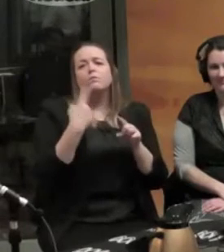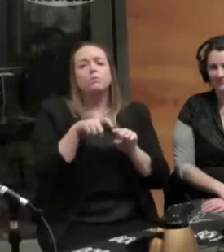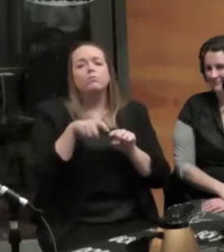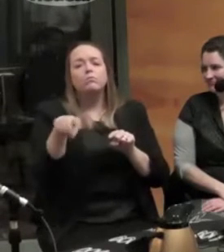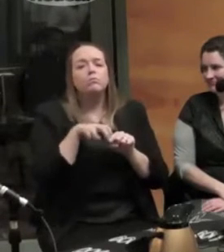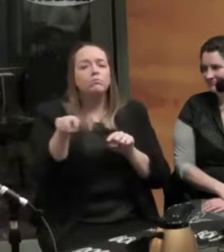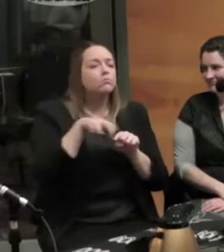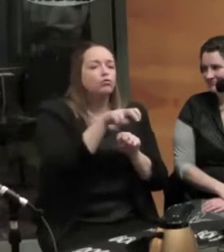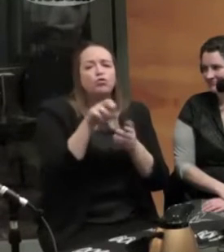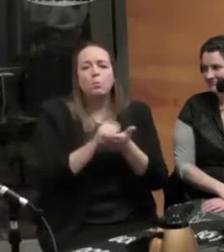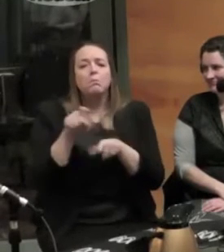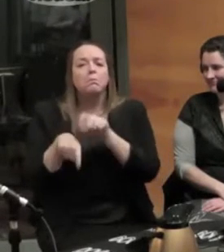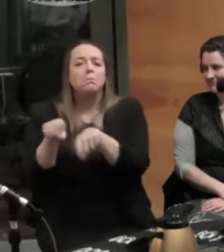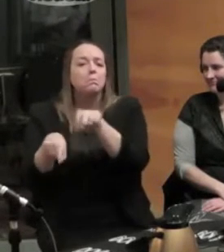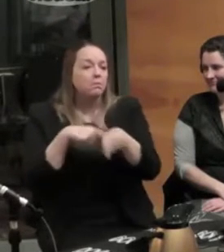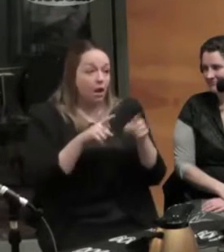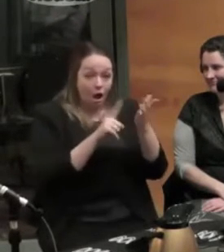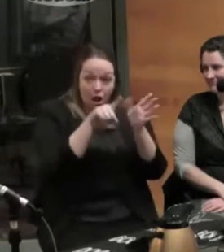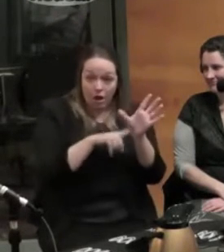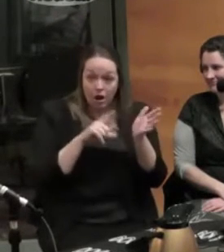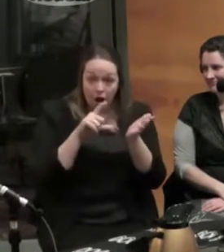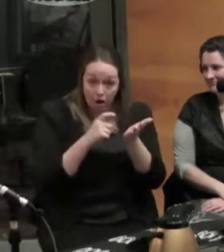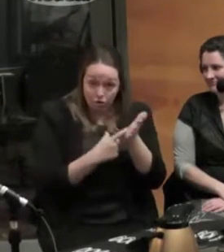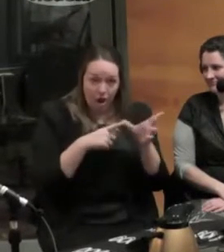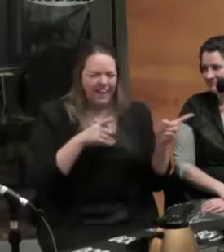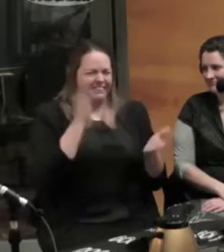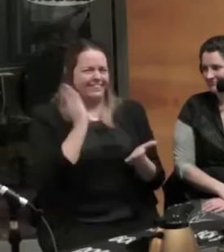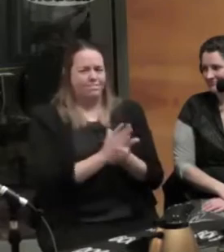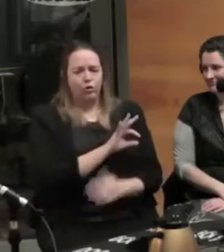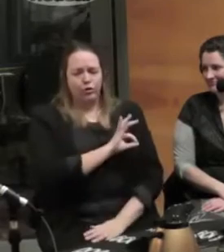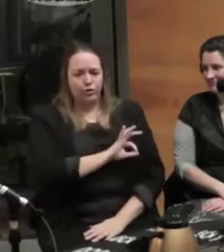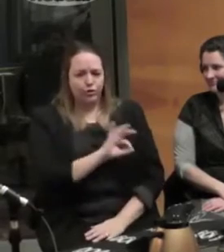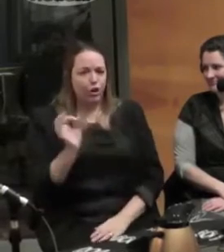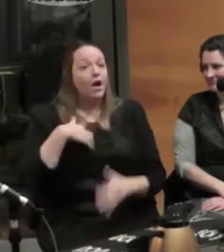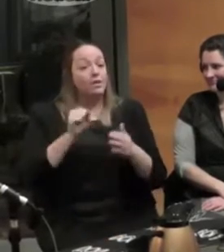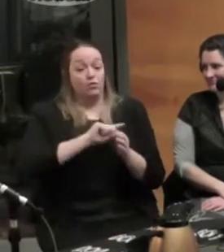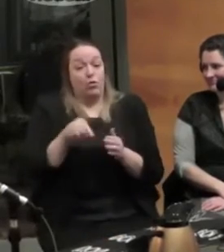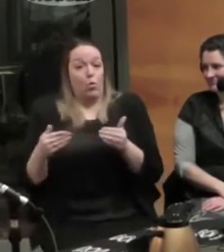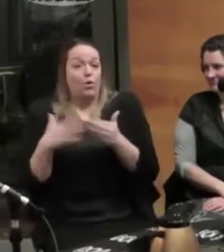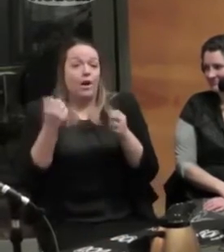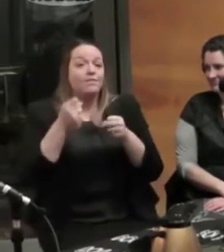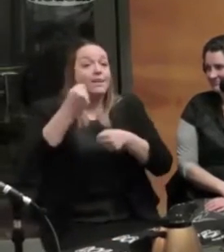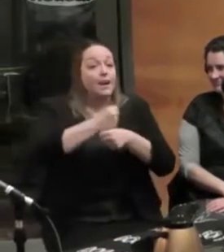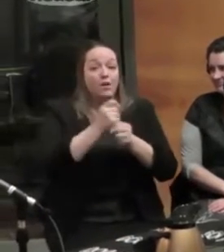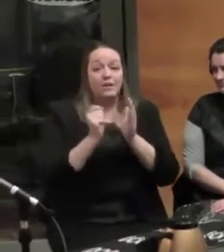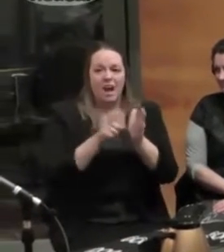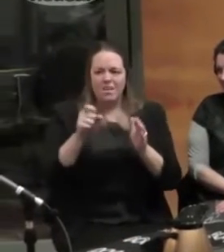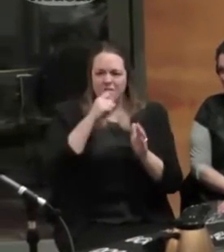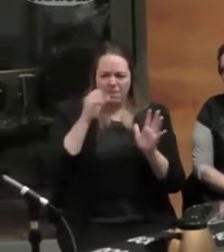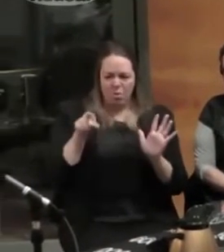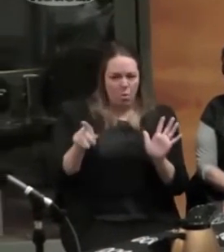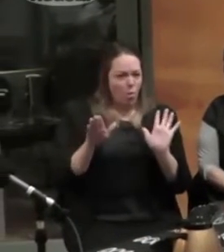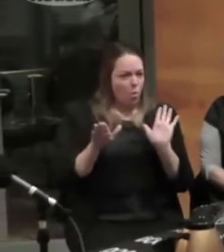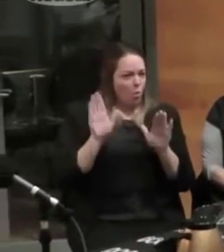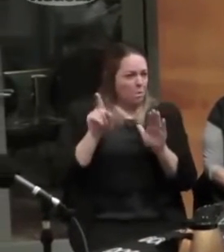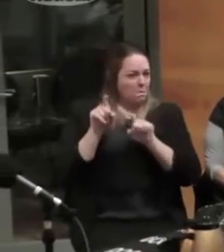No lycra? And no, definitely not. And then I was at a garage sale around the corner and this guy had a really flash bike and it